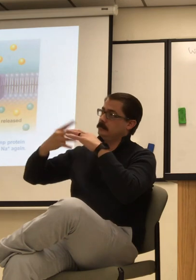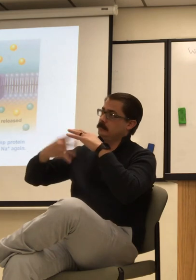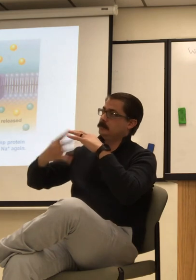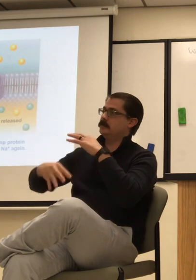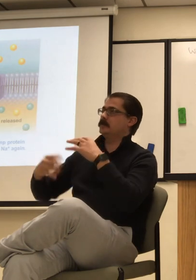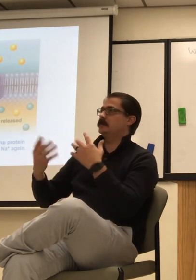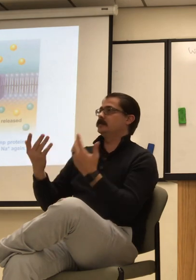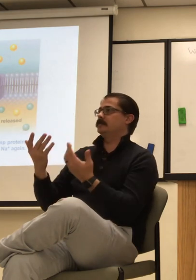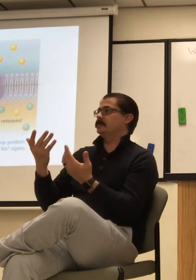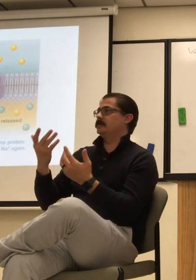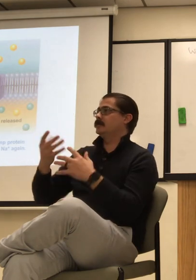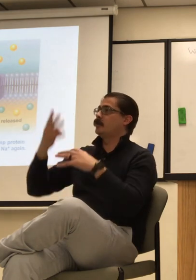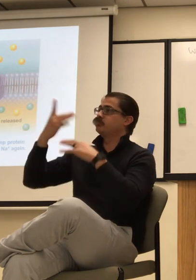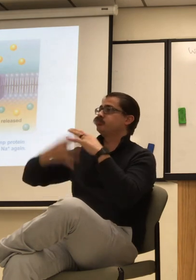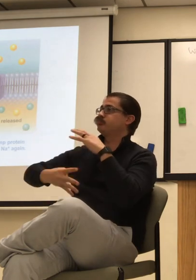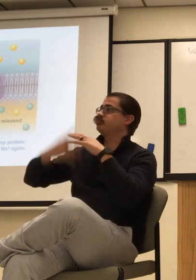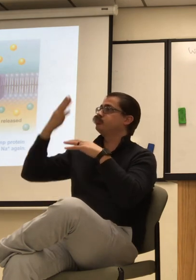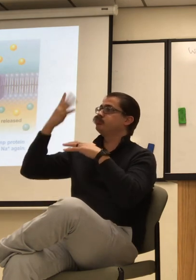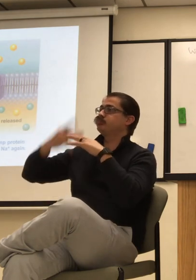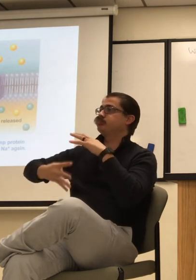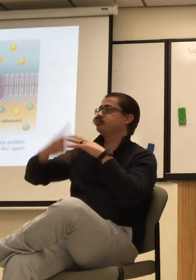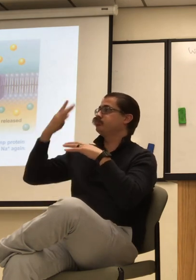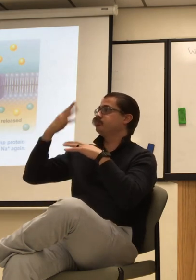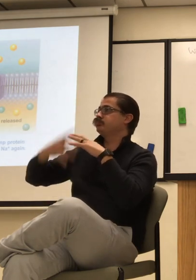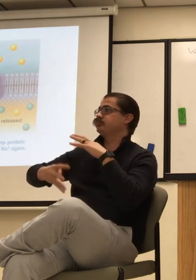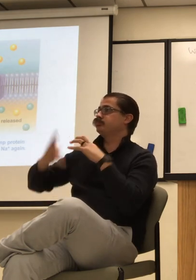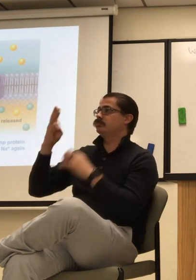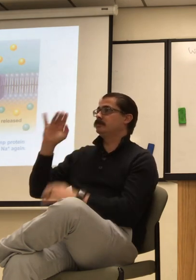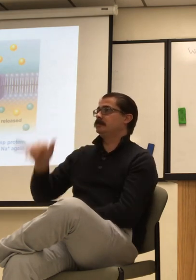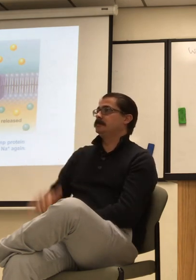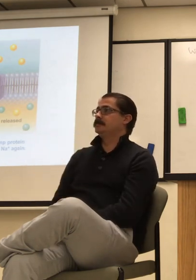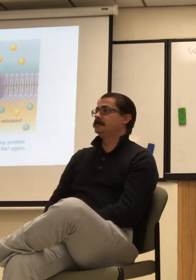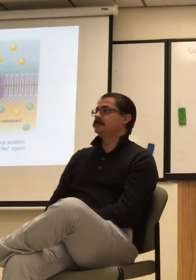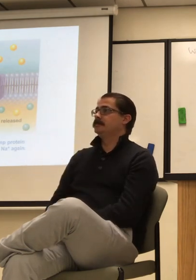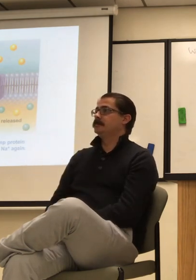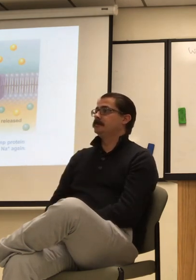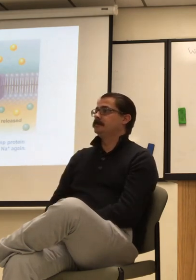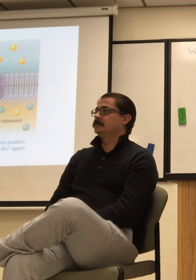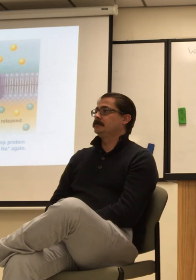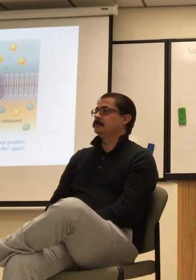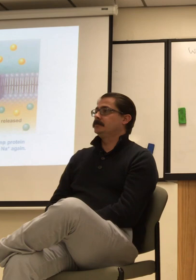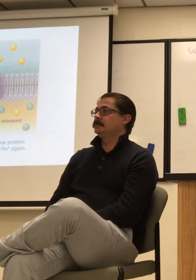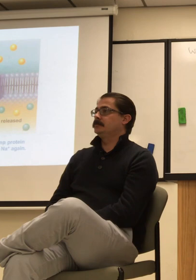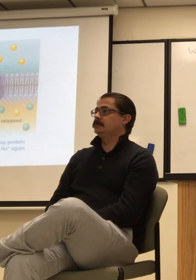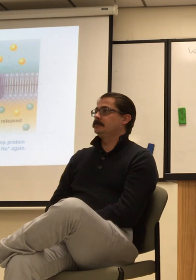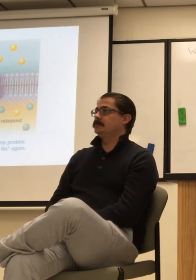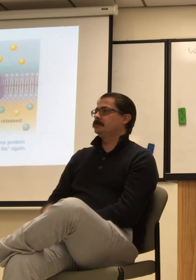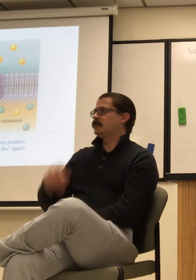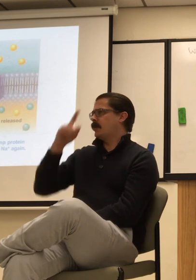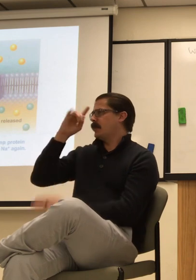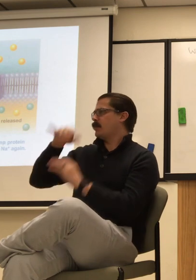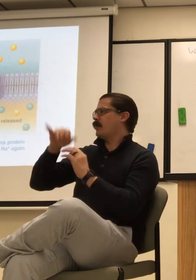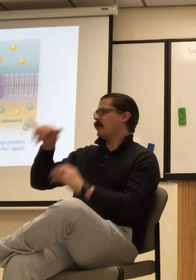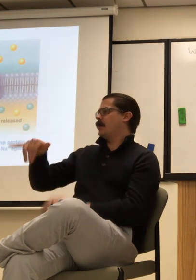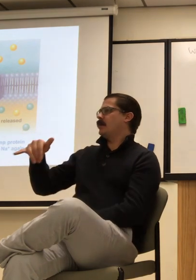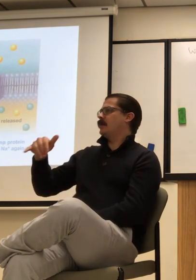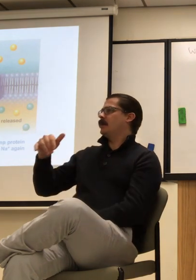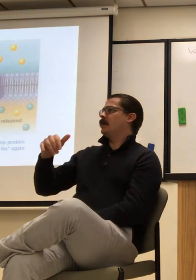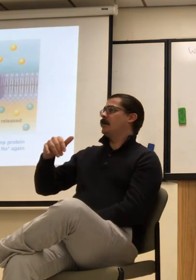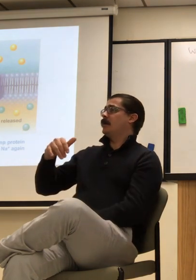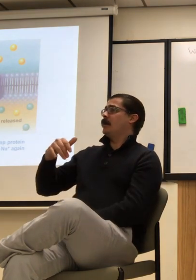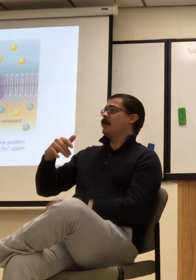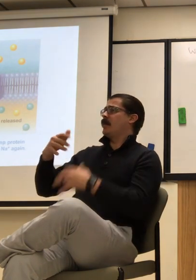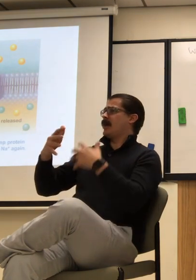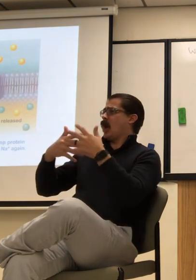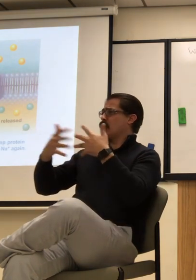Just things will just flow down their concentration gradient. Okay? So, you know, just think about this. The